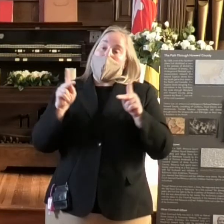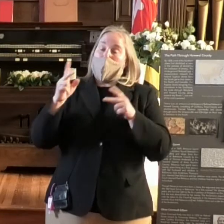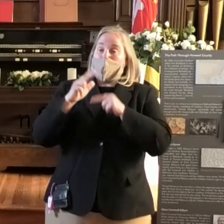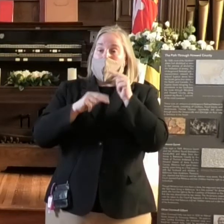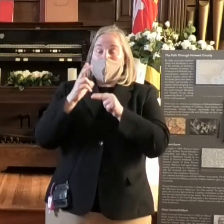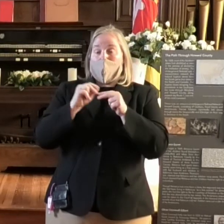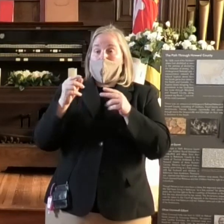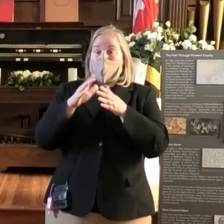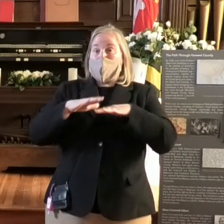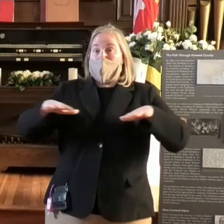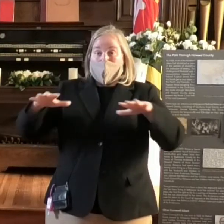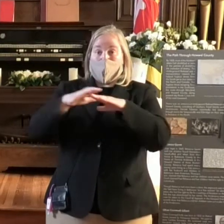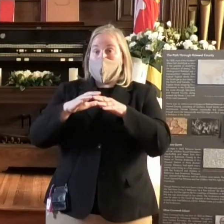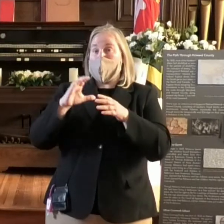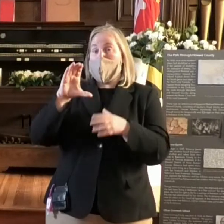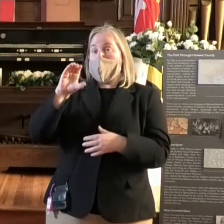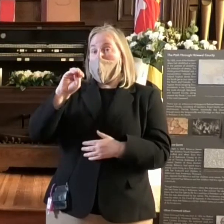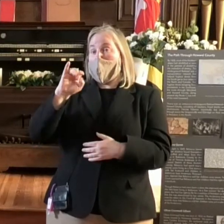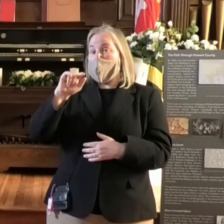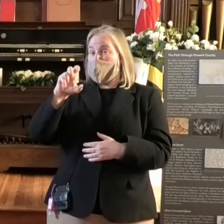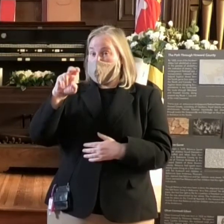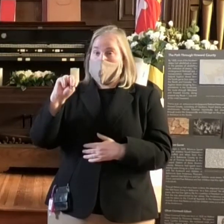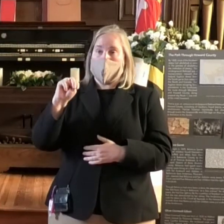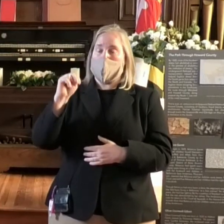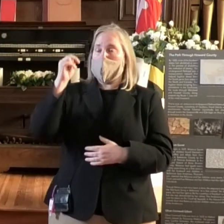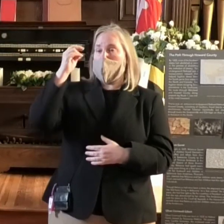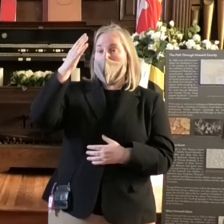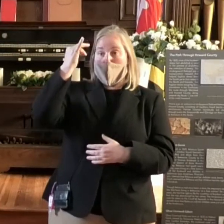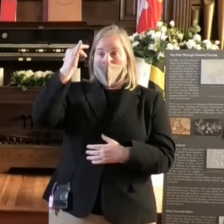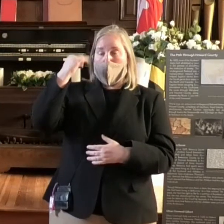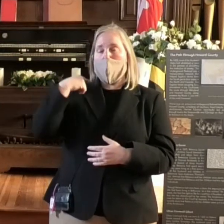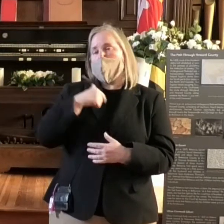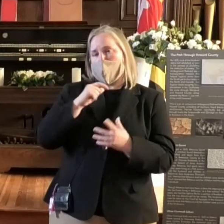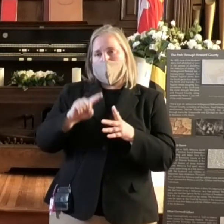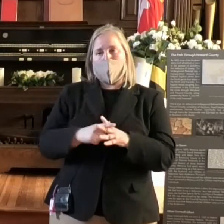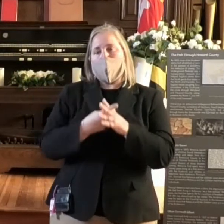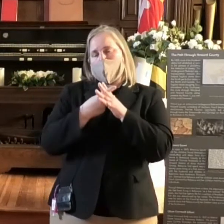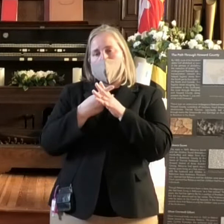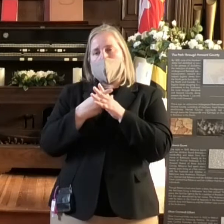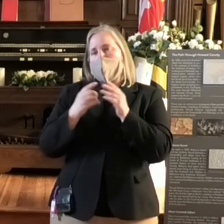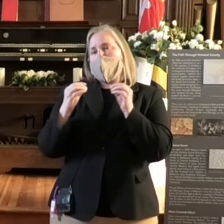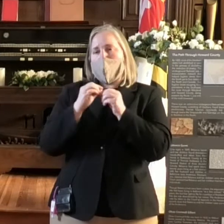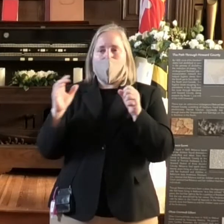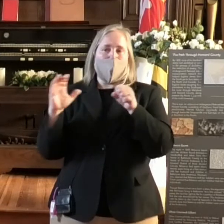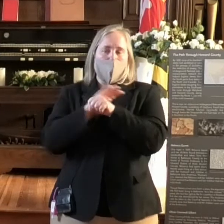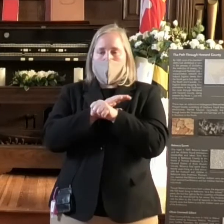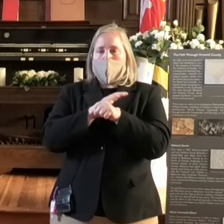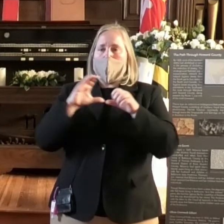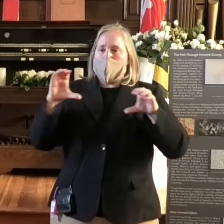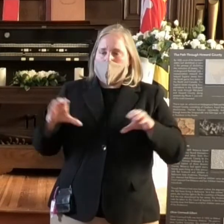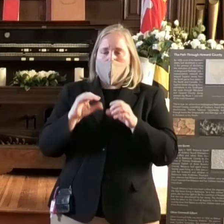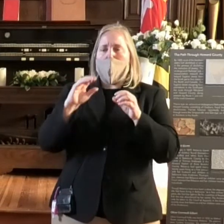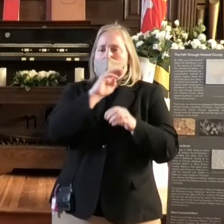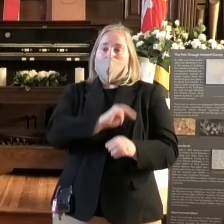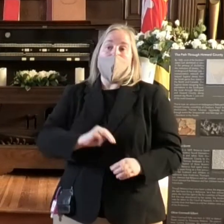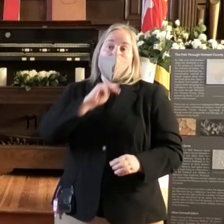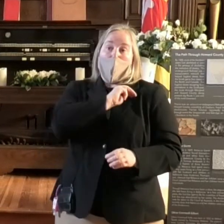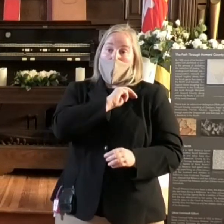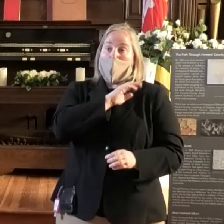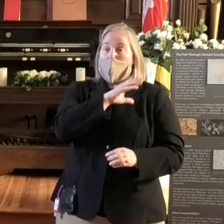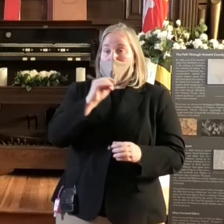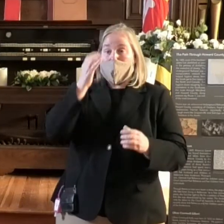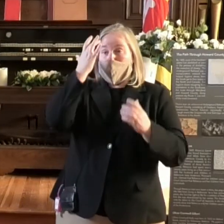Spaces Commission so that we begin to more fully perform the moral and intellectual